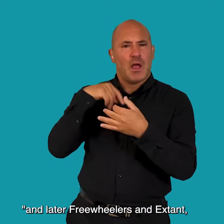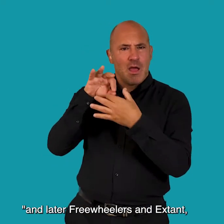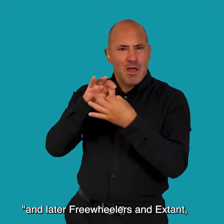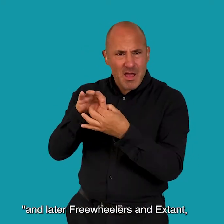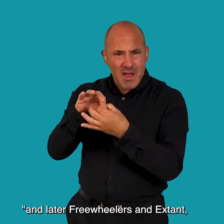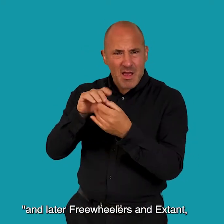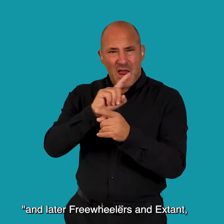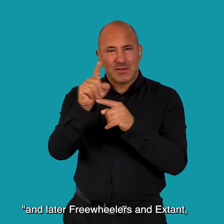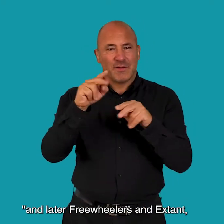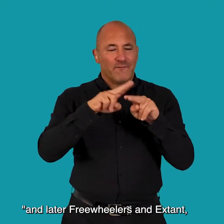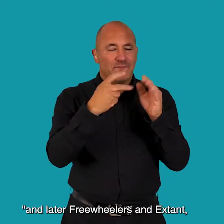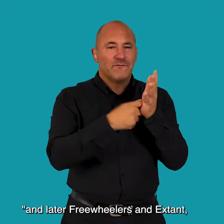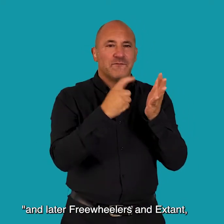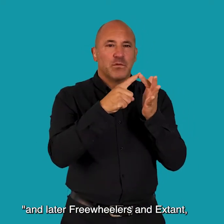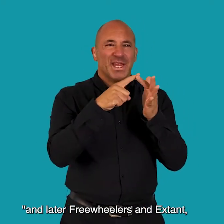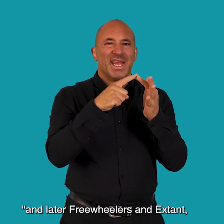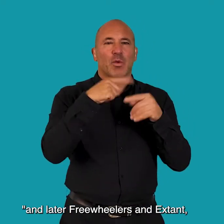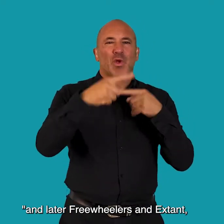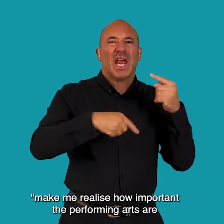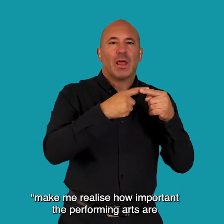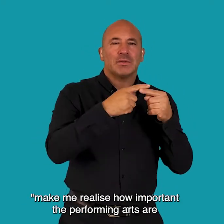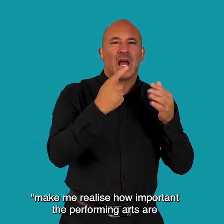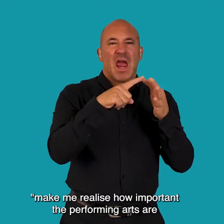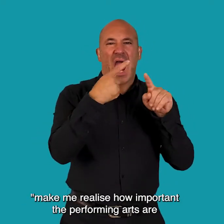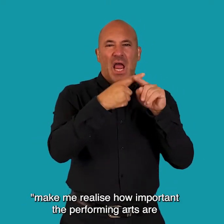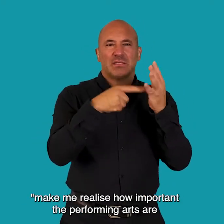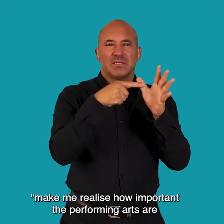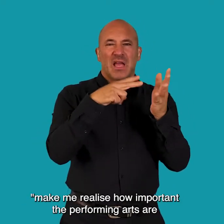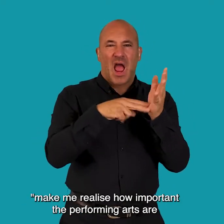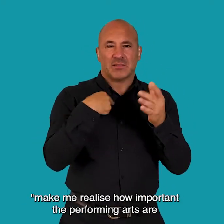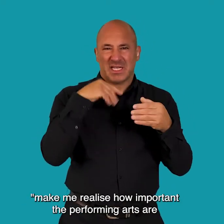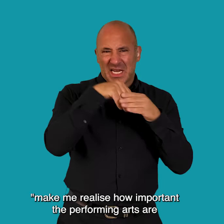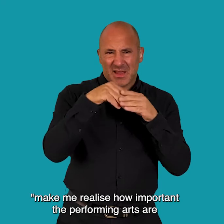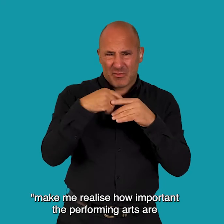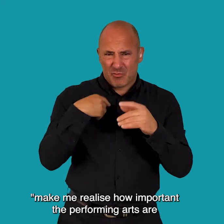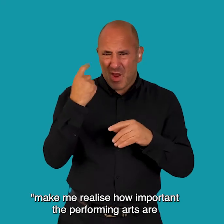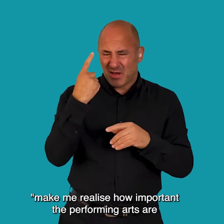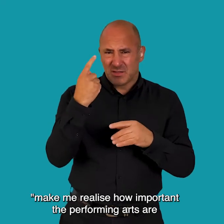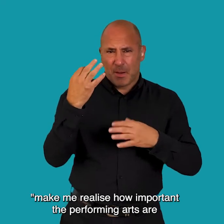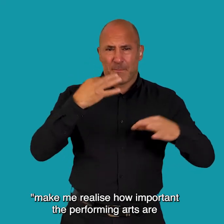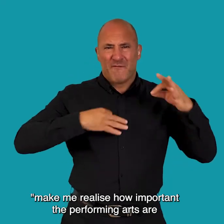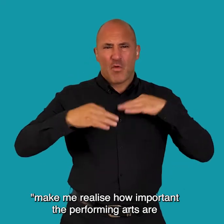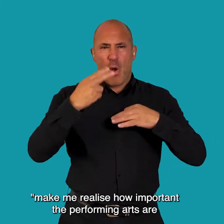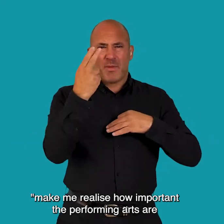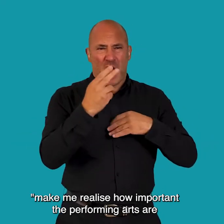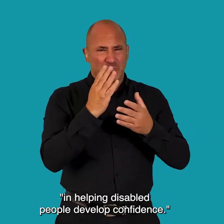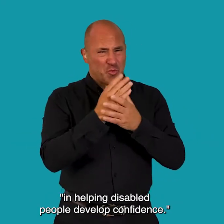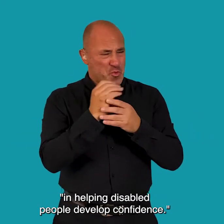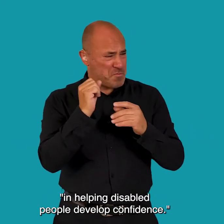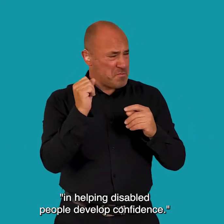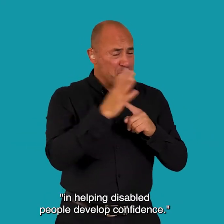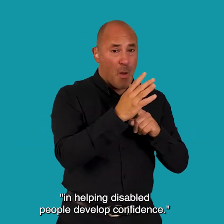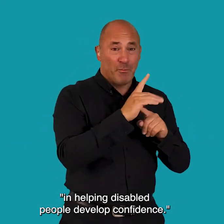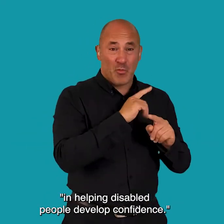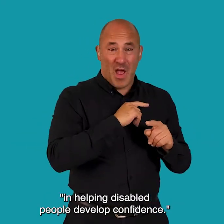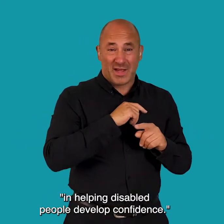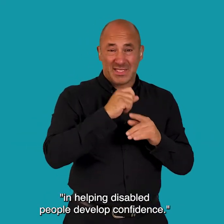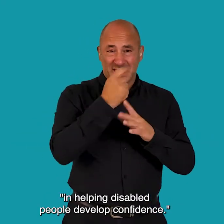later Freewheelers and Extant make me realise how important the performing arts are in helping disabled people